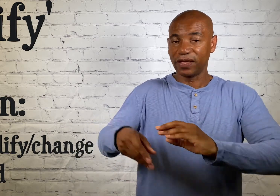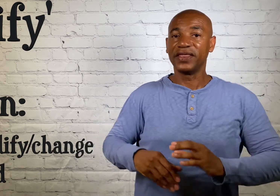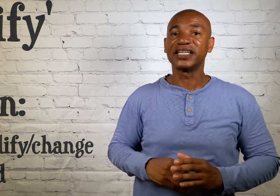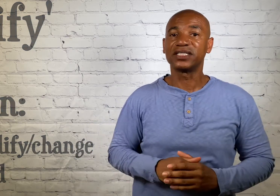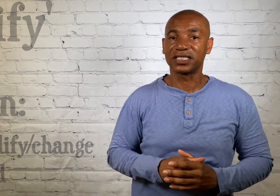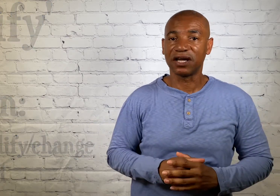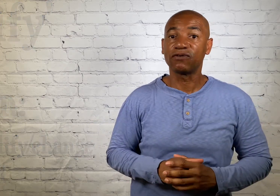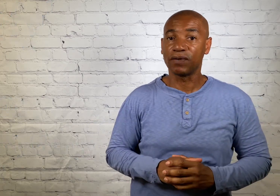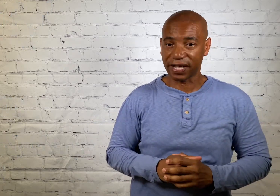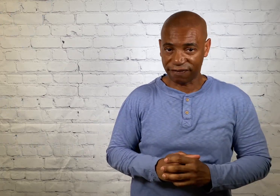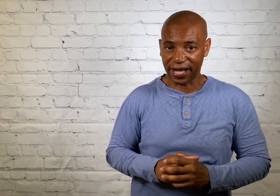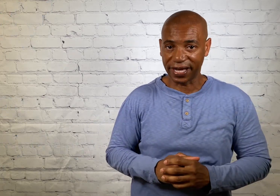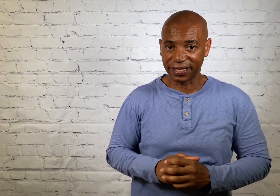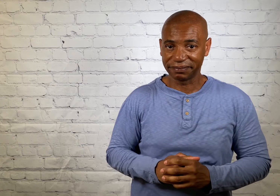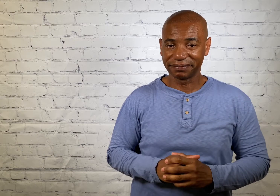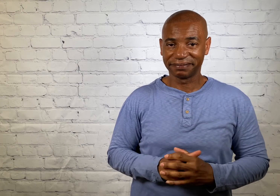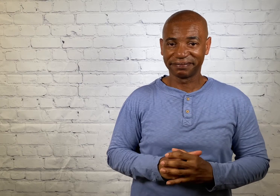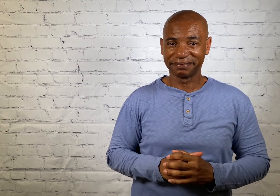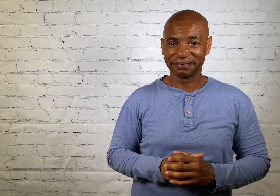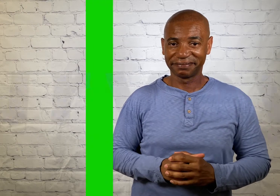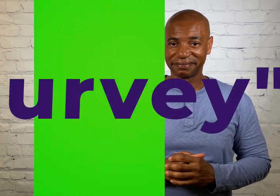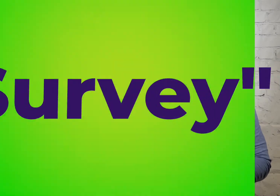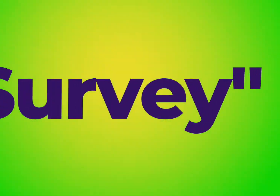that's the sign for ratify.